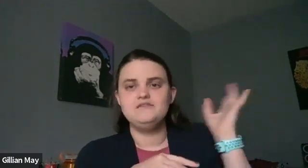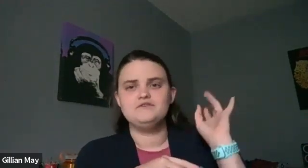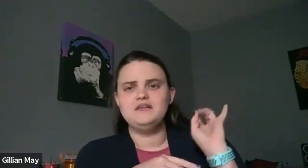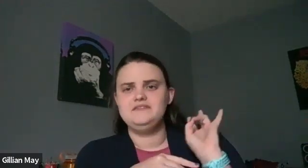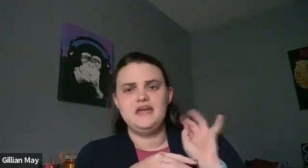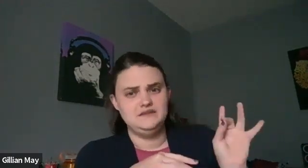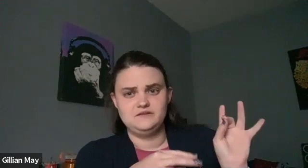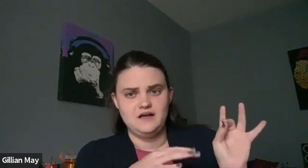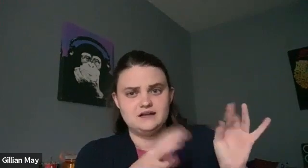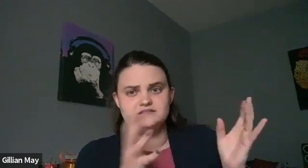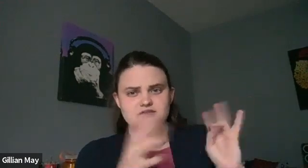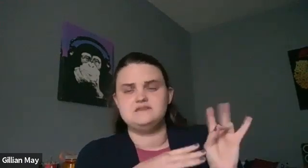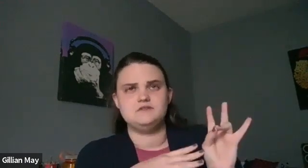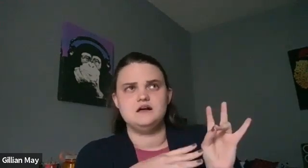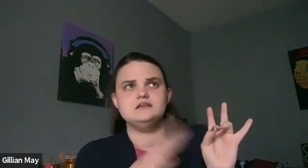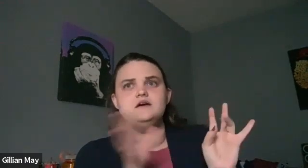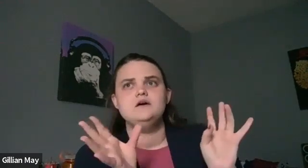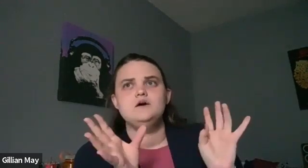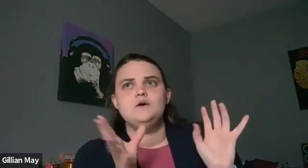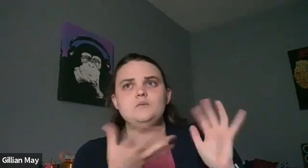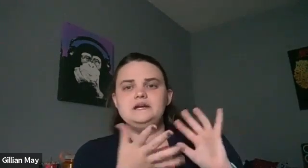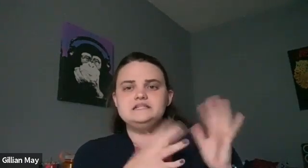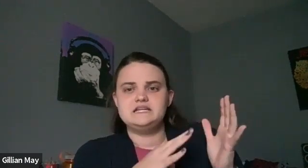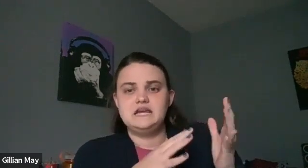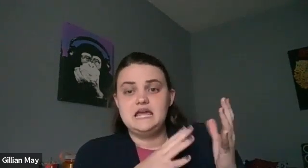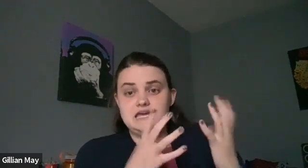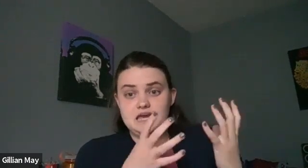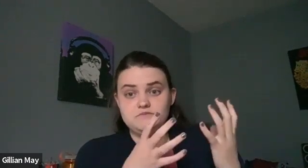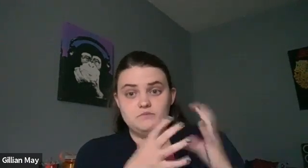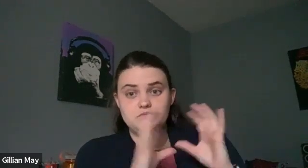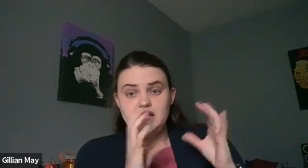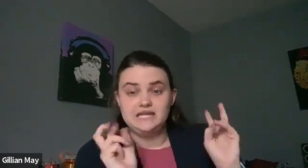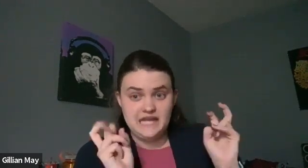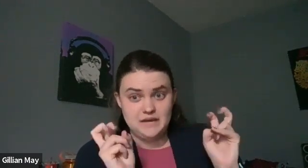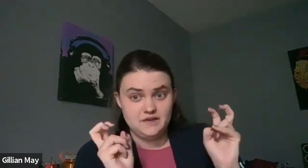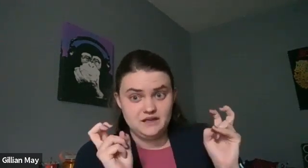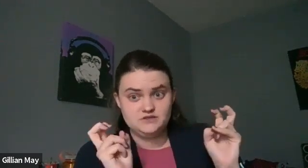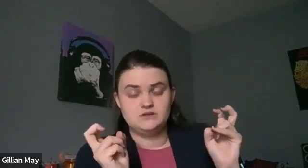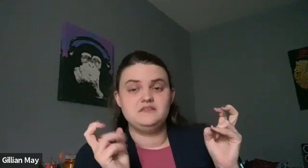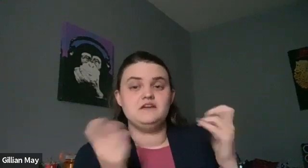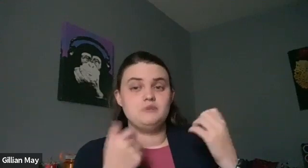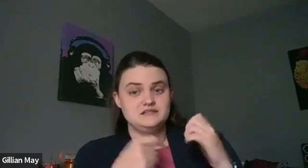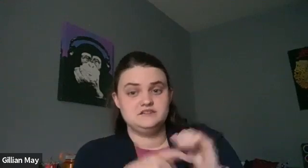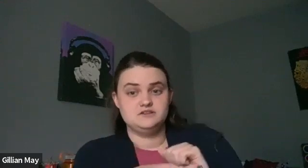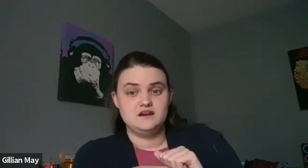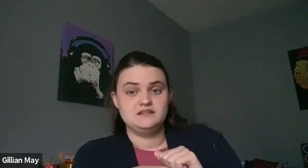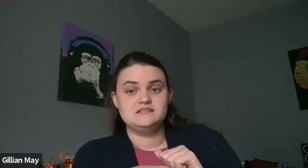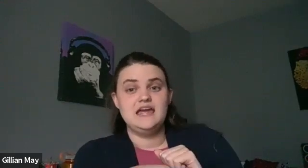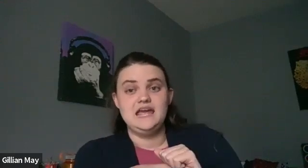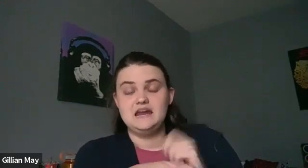for like the 8th class or the 7th class. We did a game night sort of thing of practicing our signs, and